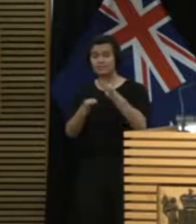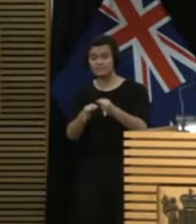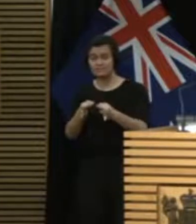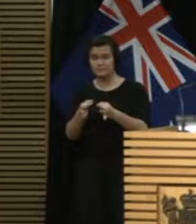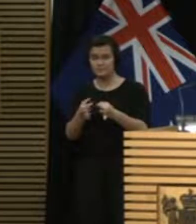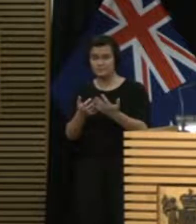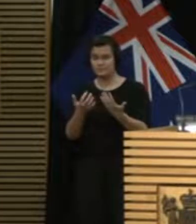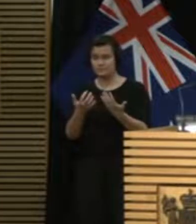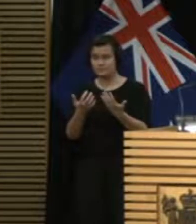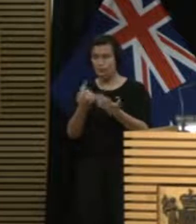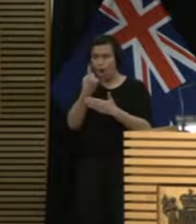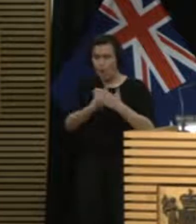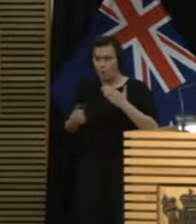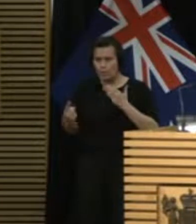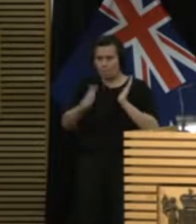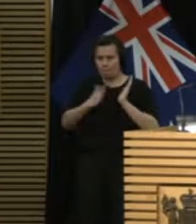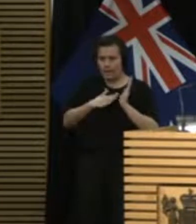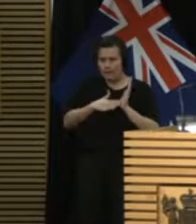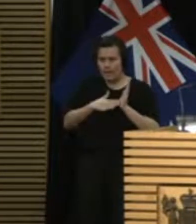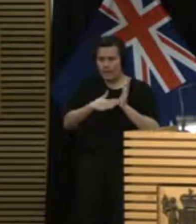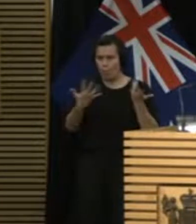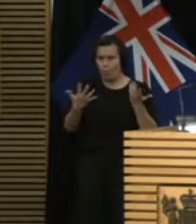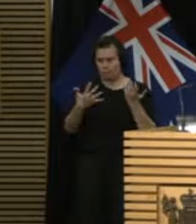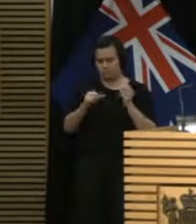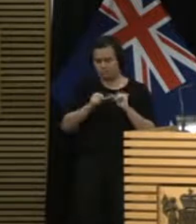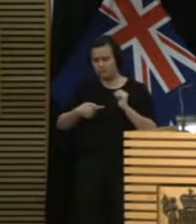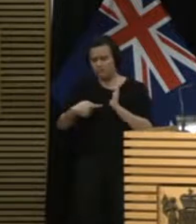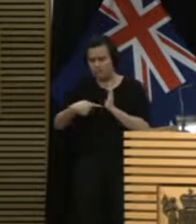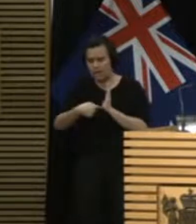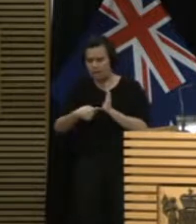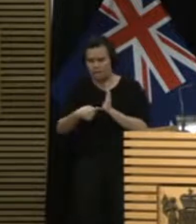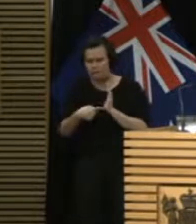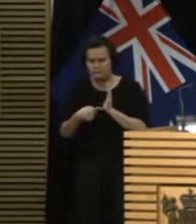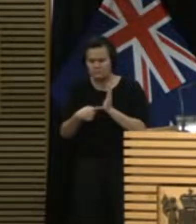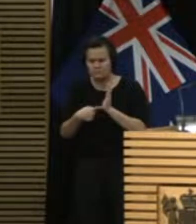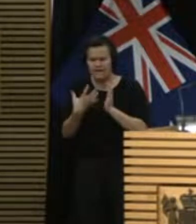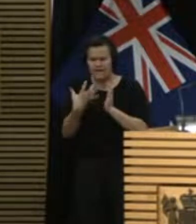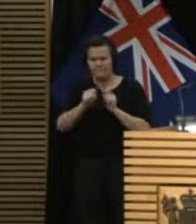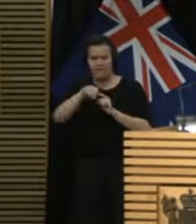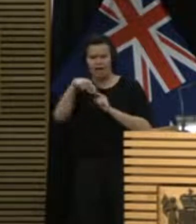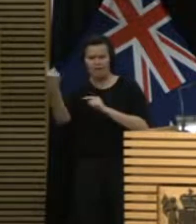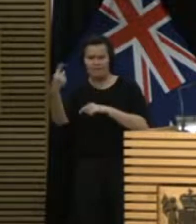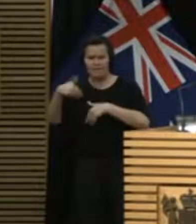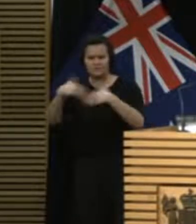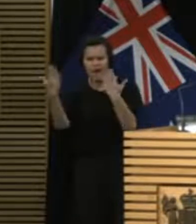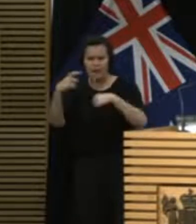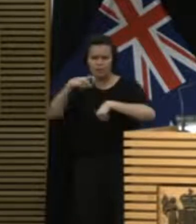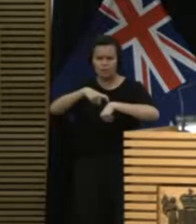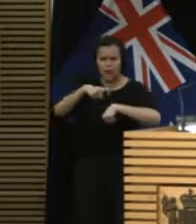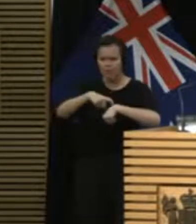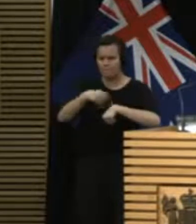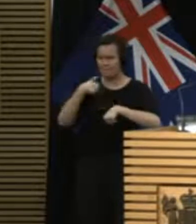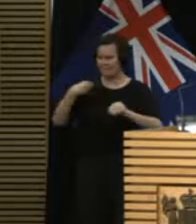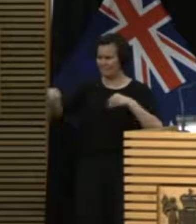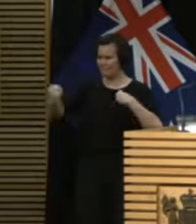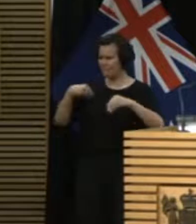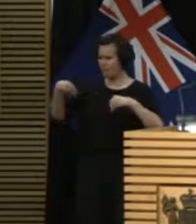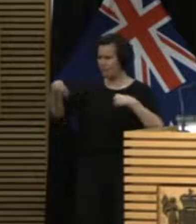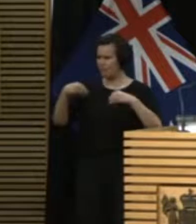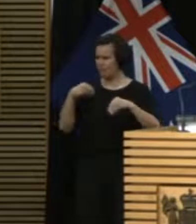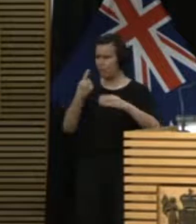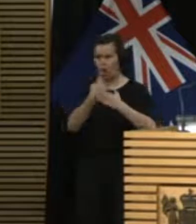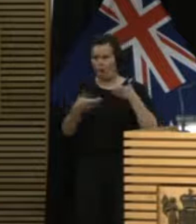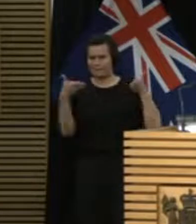because, of course, you know, with the outbreak, particularly when we're making public health assessments around alert levels, we do need flexibility beyond Cabinet.